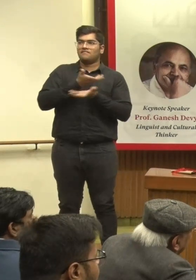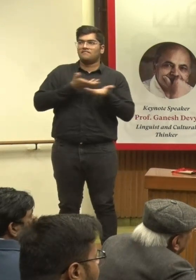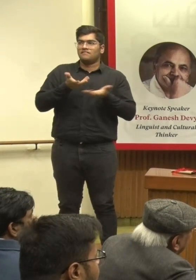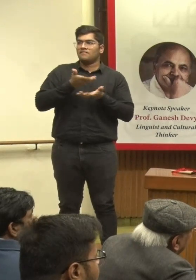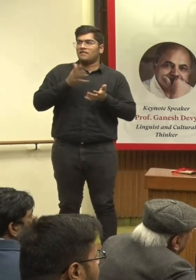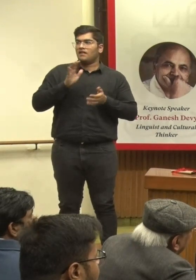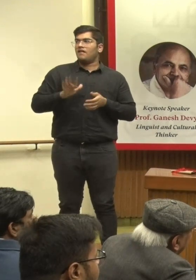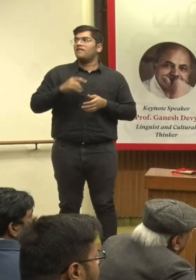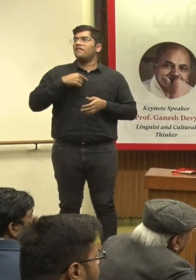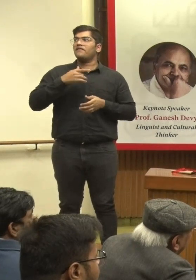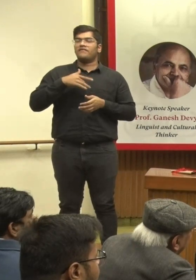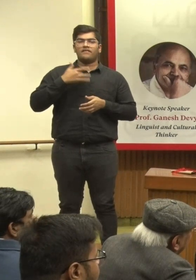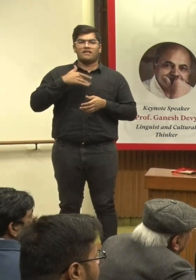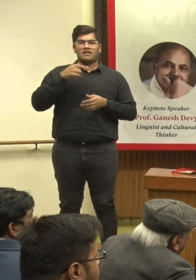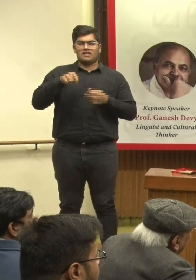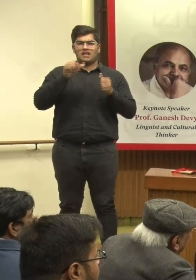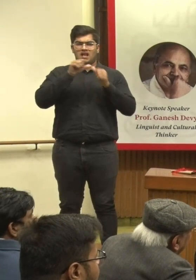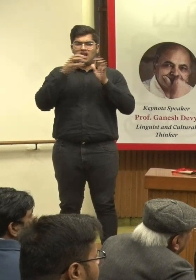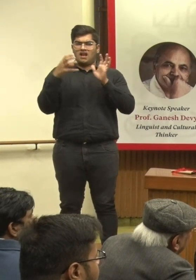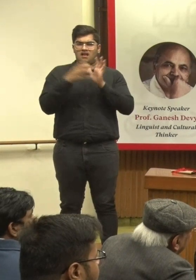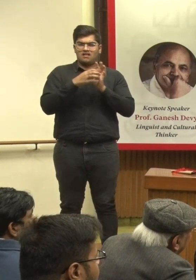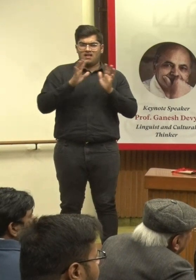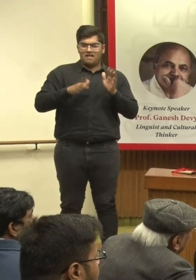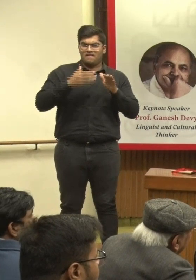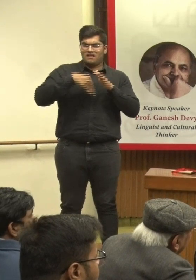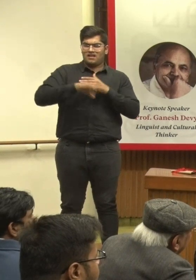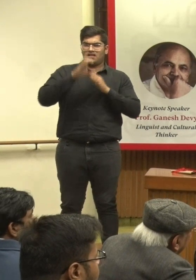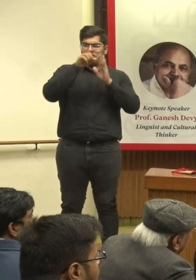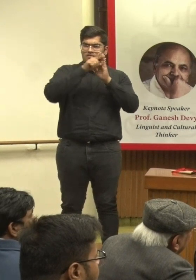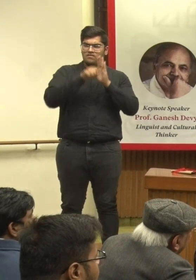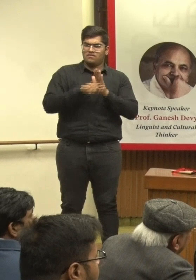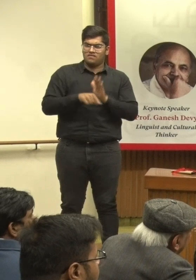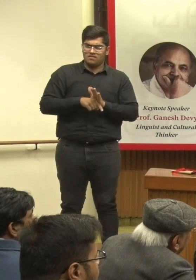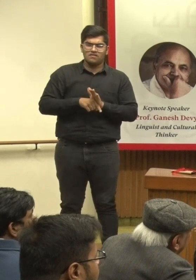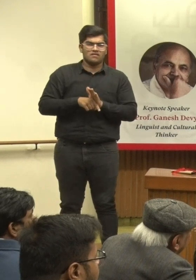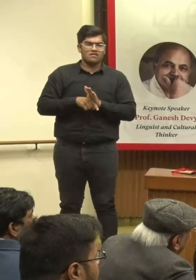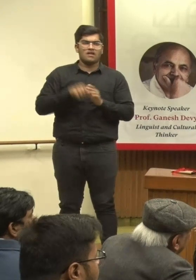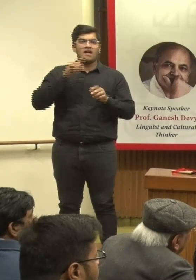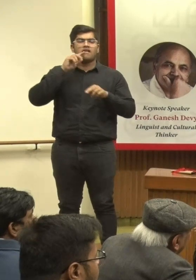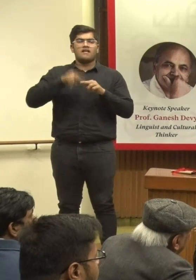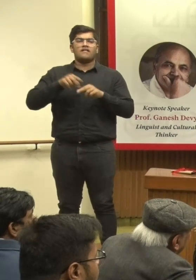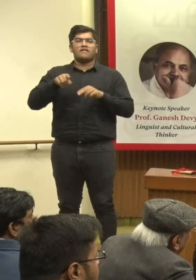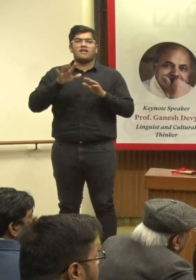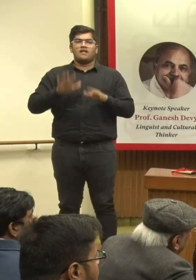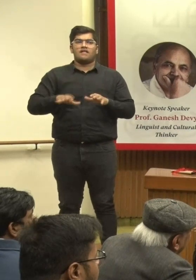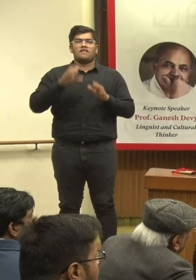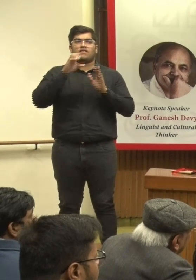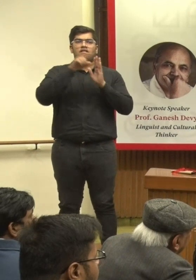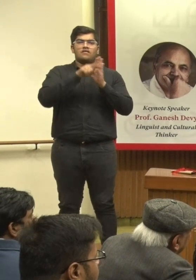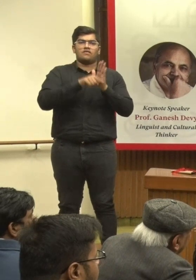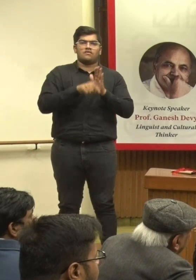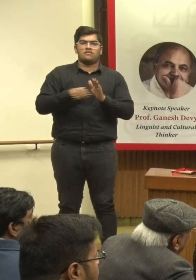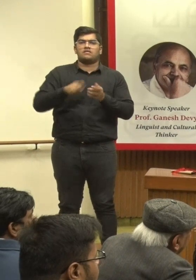I think, is that an article of the Constitution? So if it has to be changed, the Constitution has to be